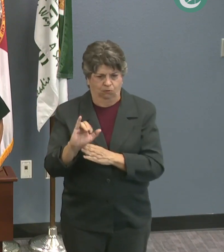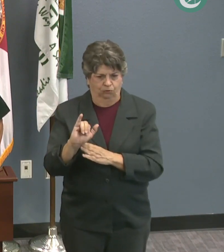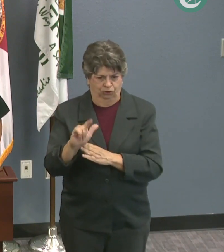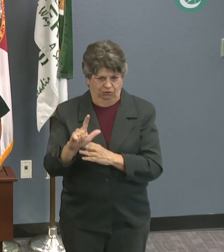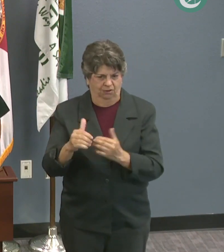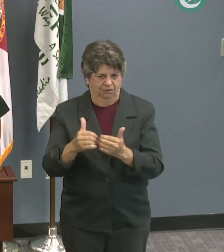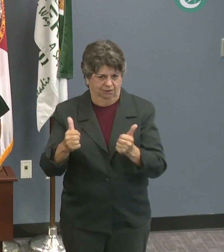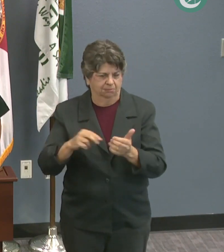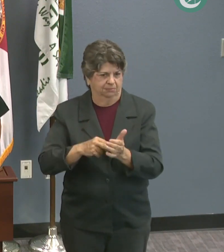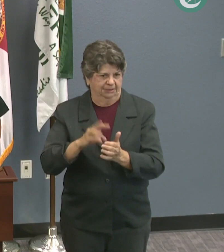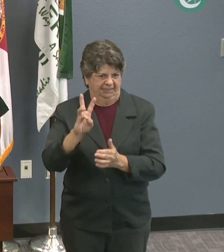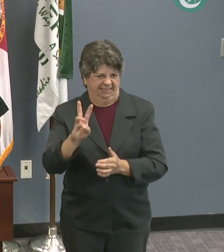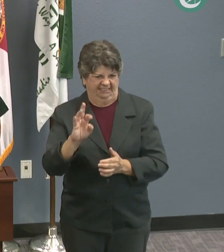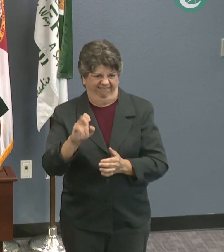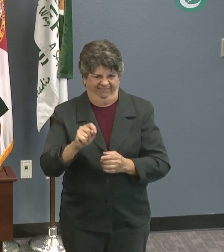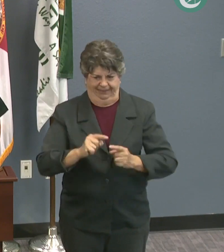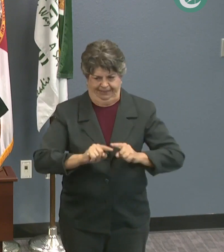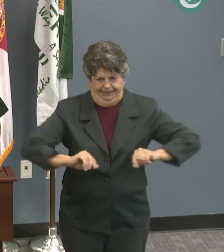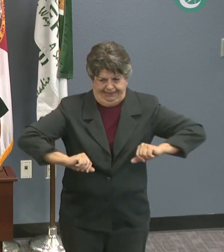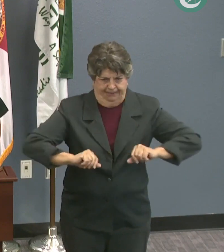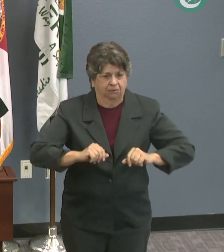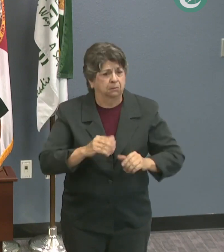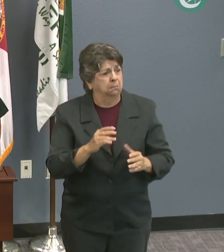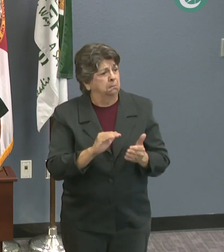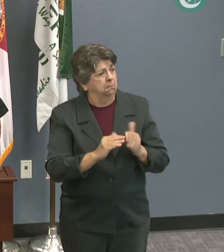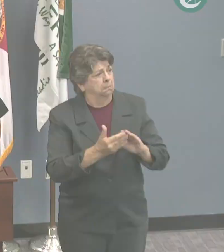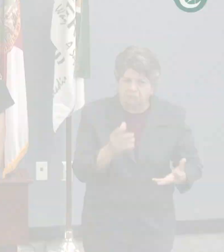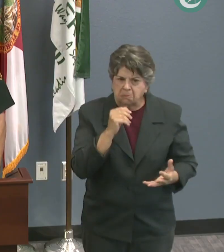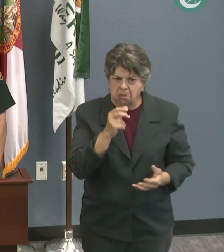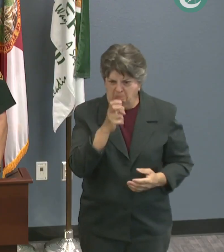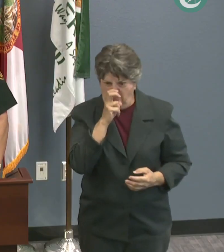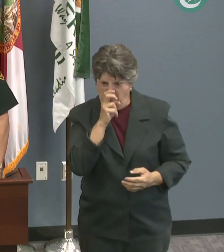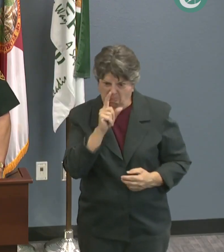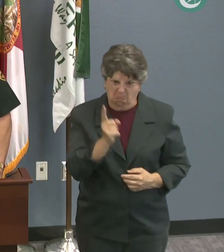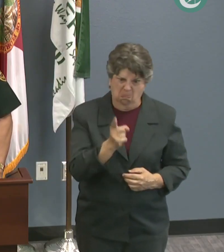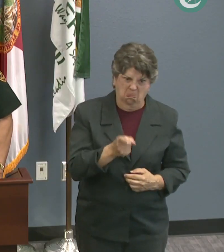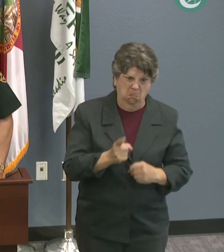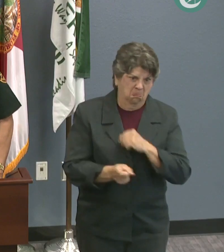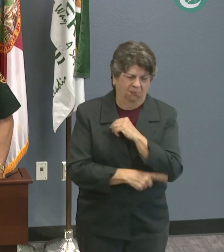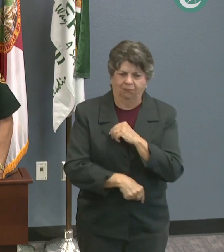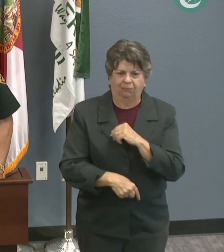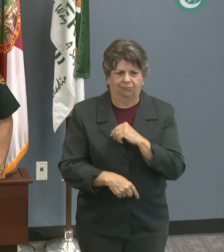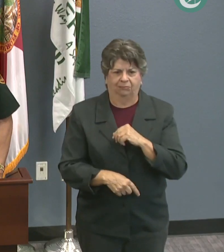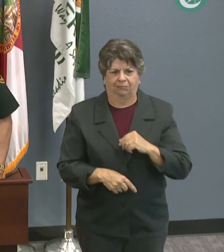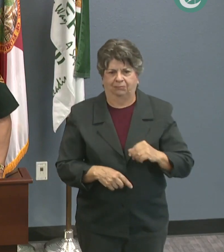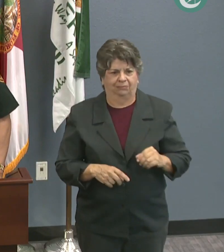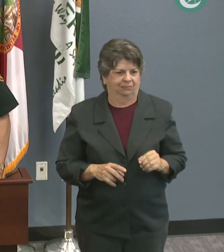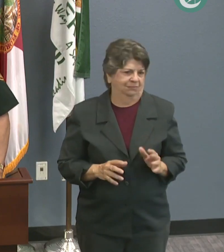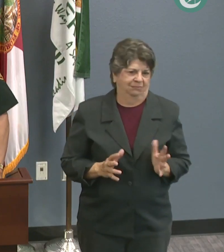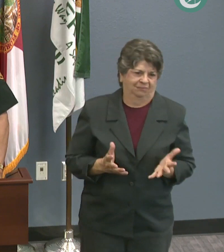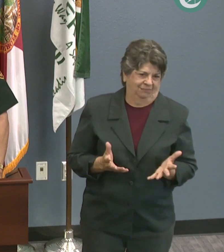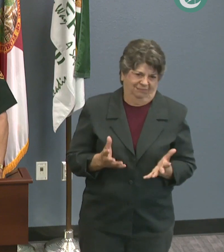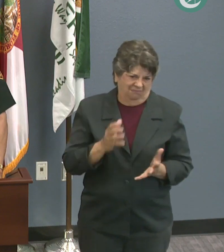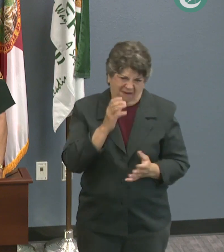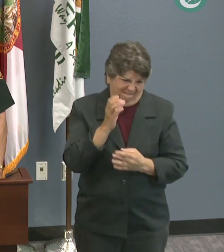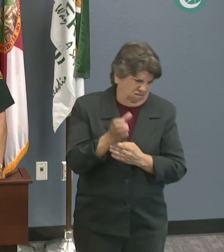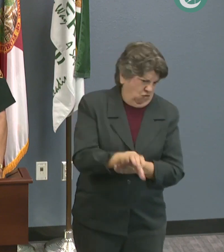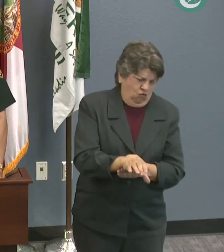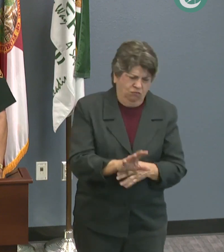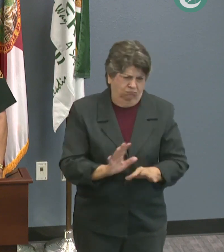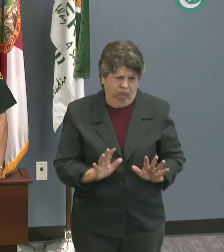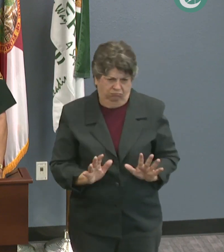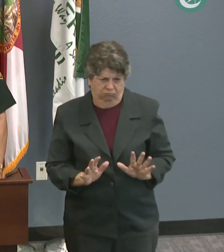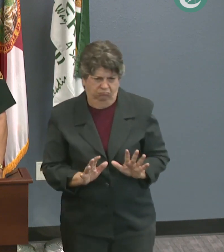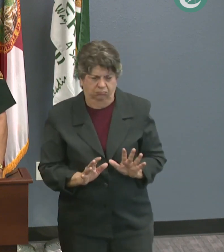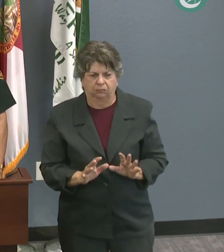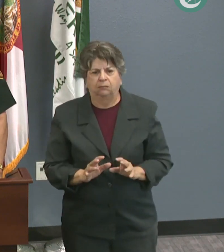well. And so it's trying to strike the right balance with all this. We're not looking to enforce any of this,